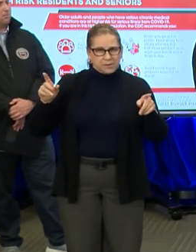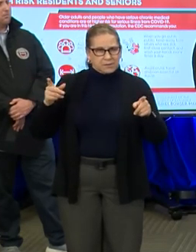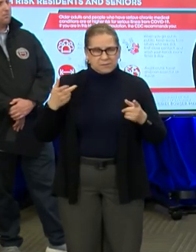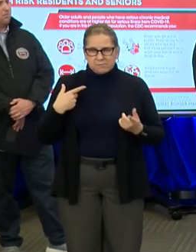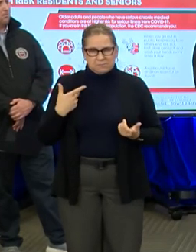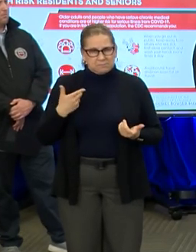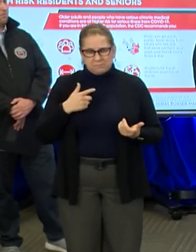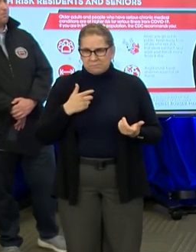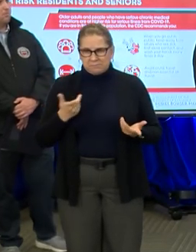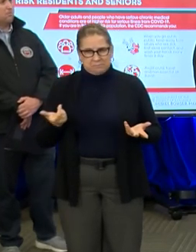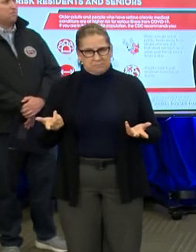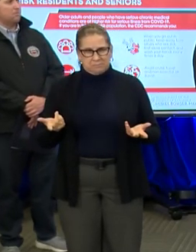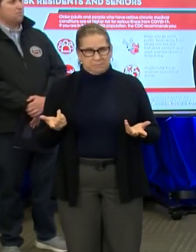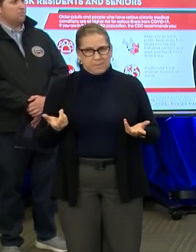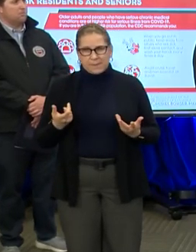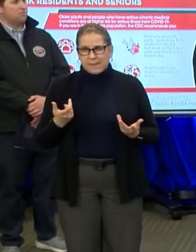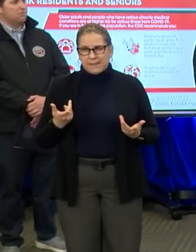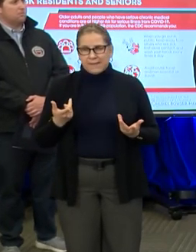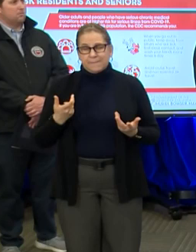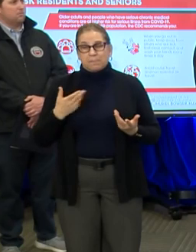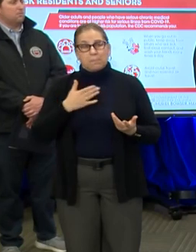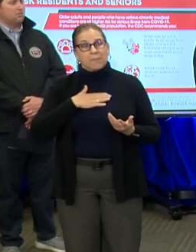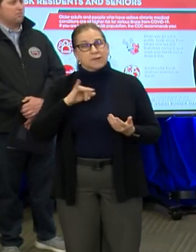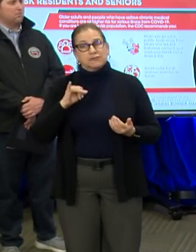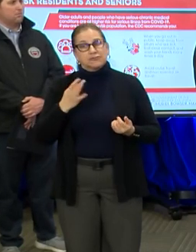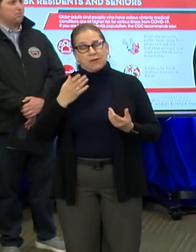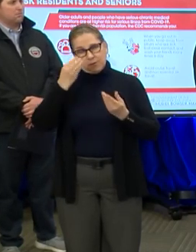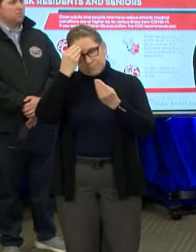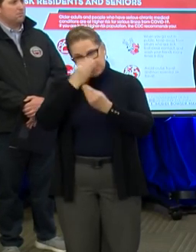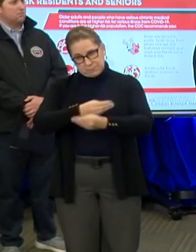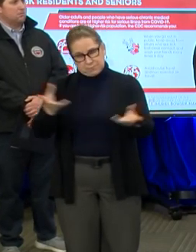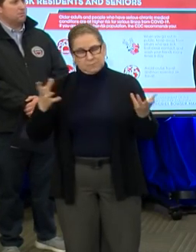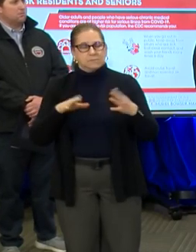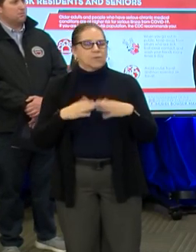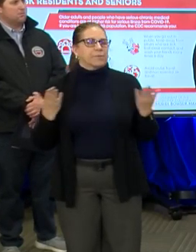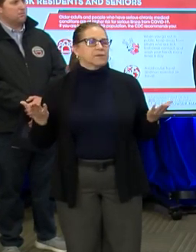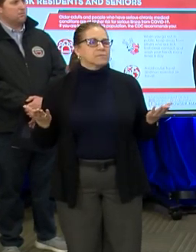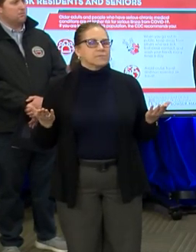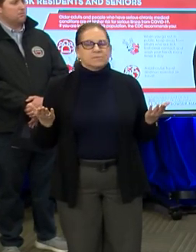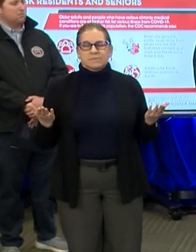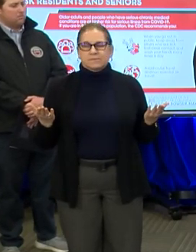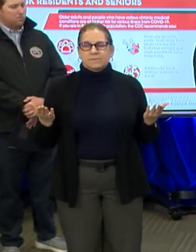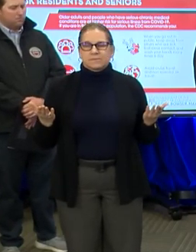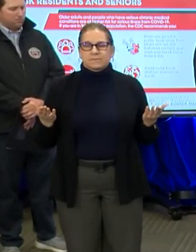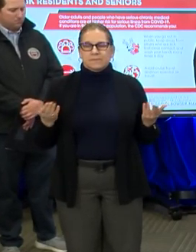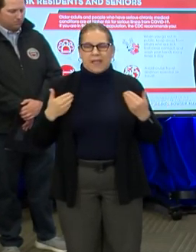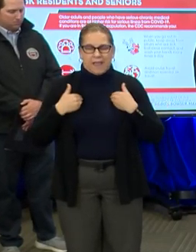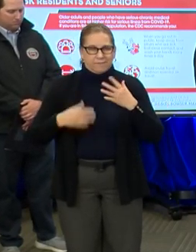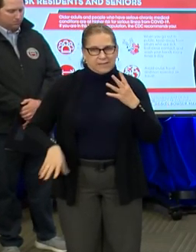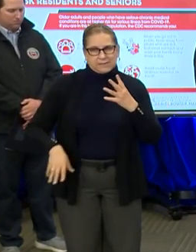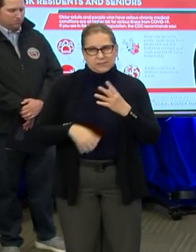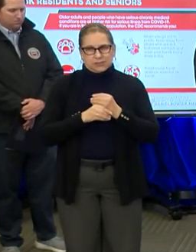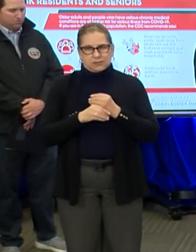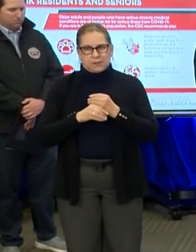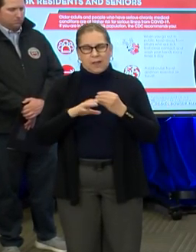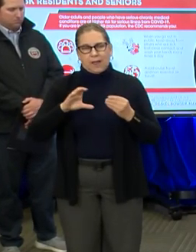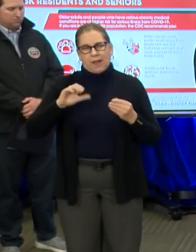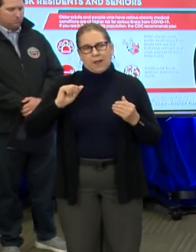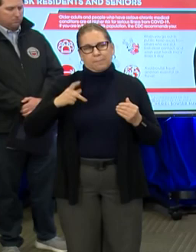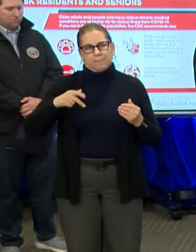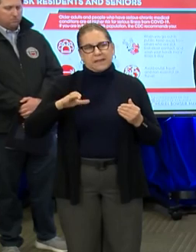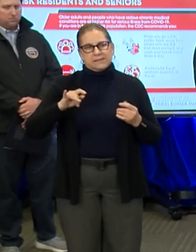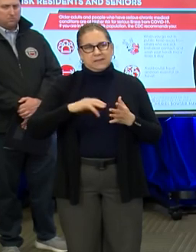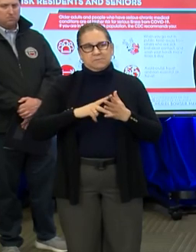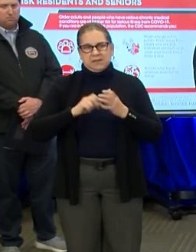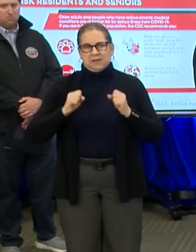is to let them know that we're open. We have additional capacity, and we are looking forward to working with them.